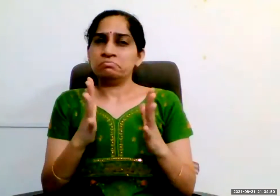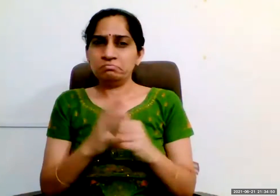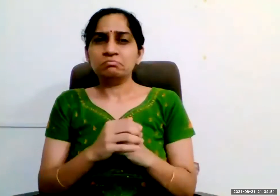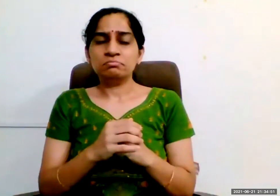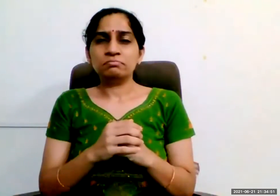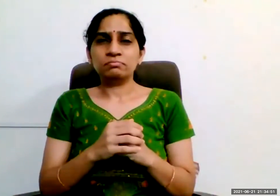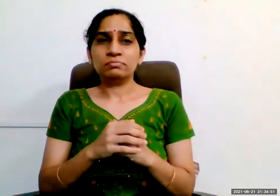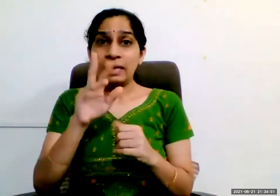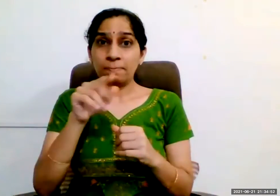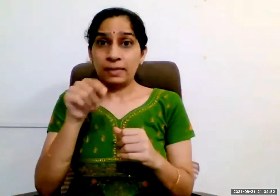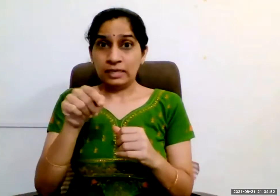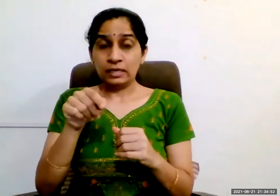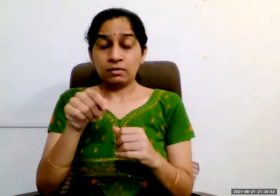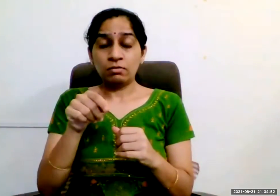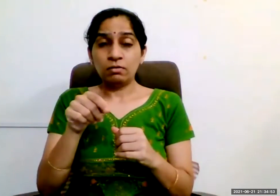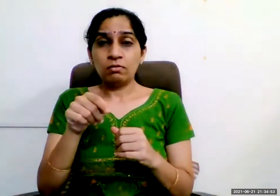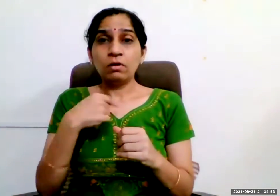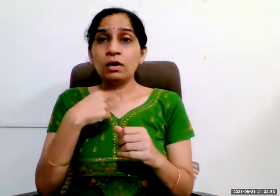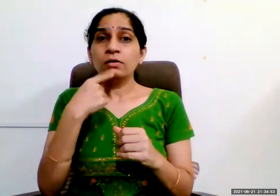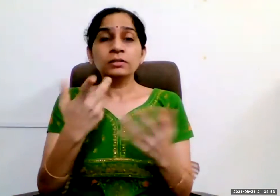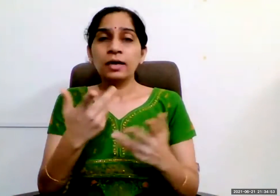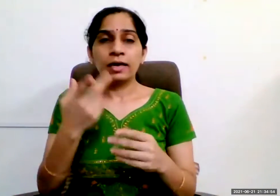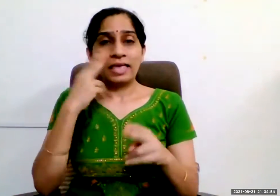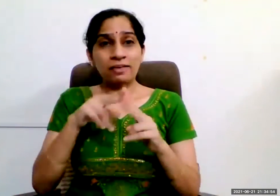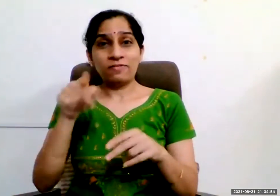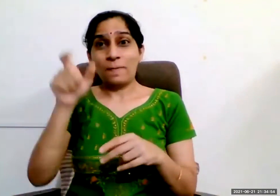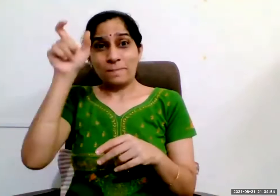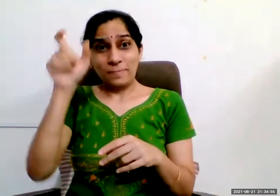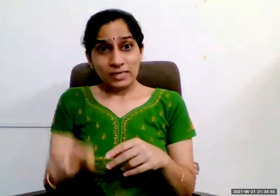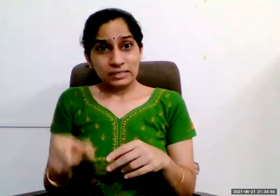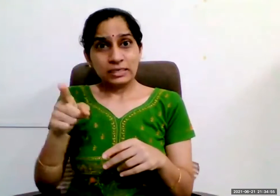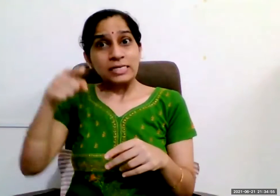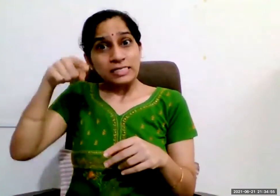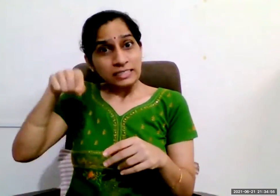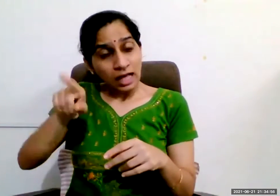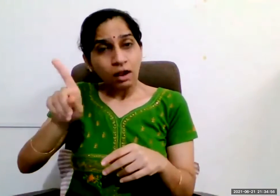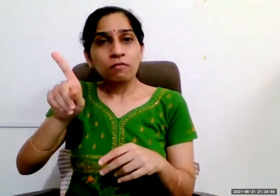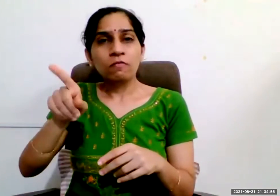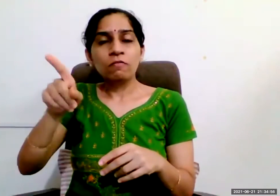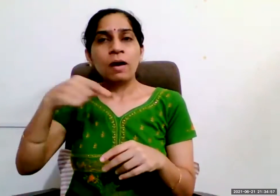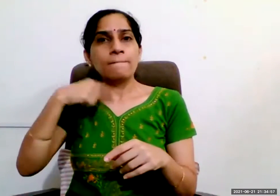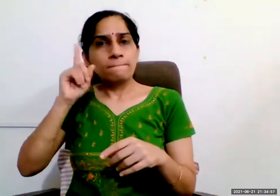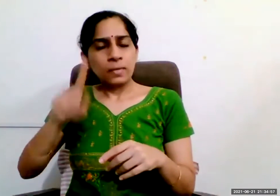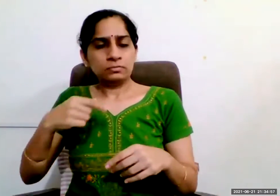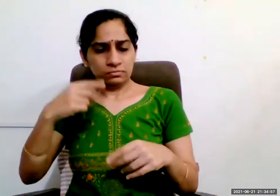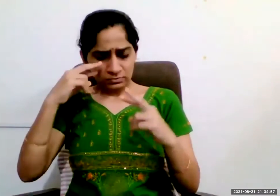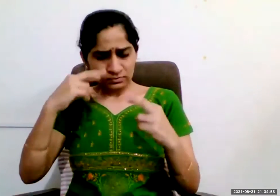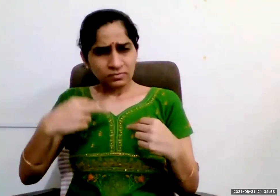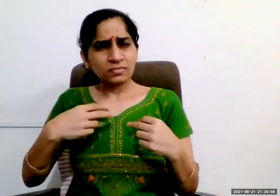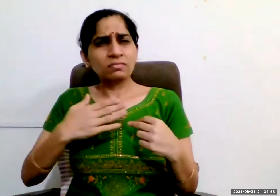asks these questions to himself, unless he questions his suffering, unless